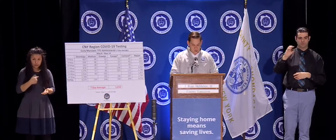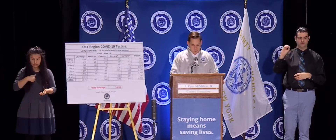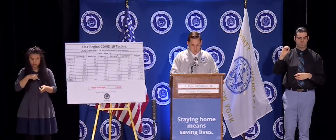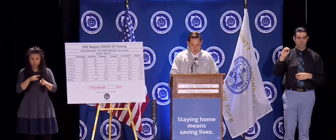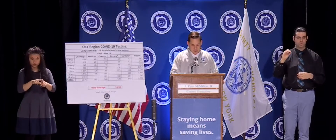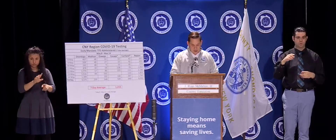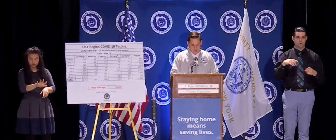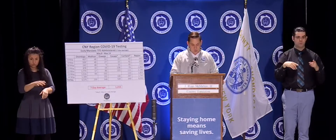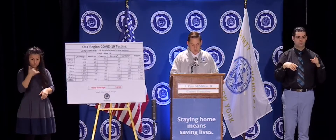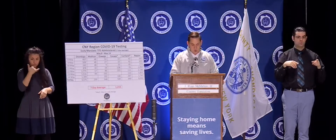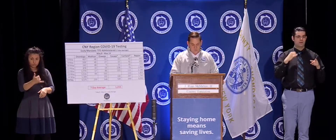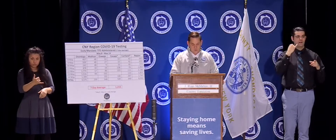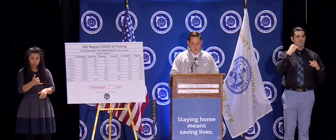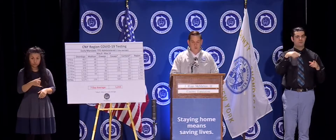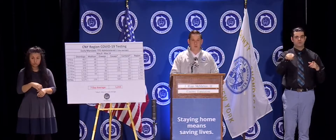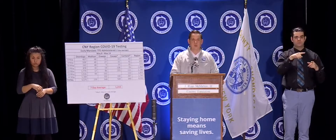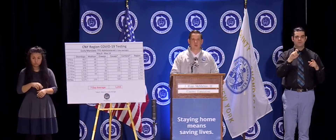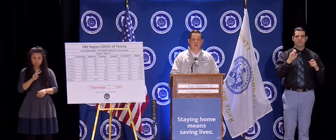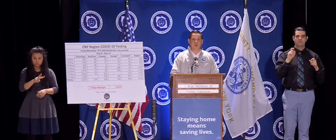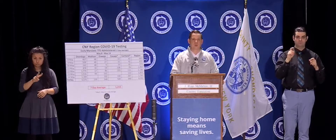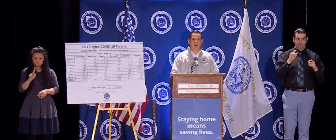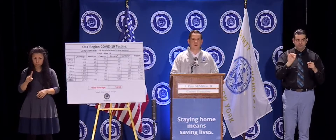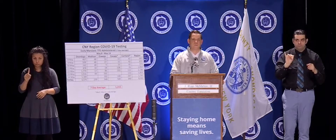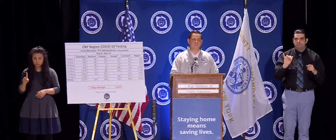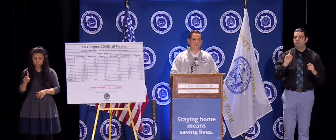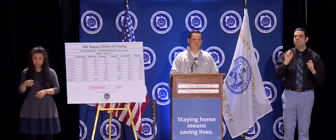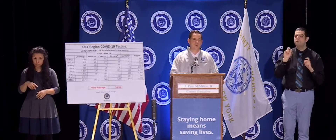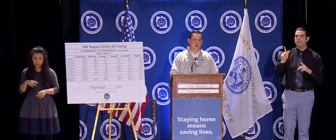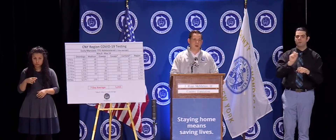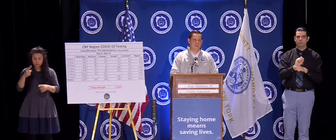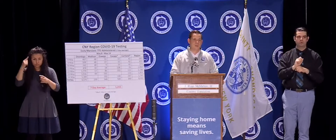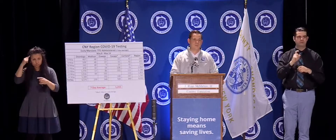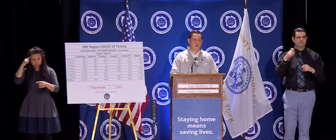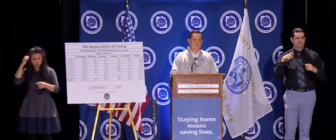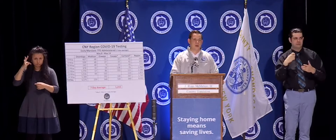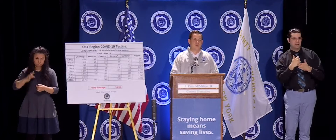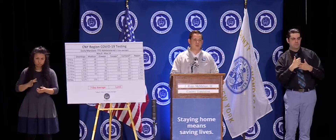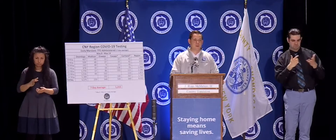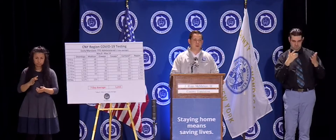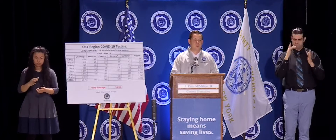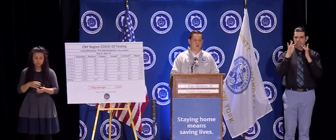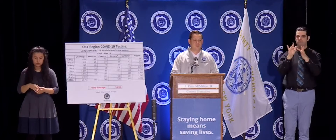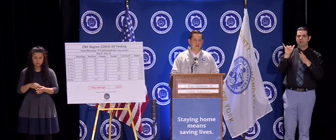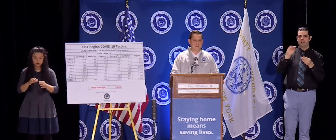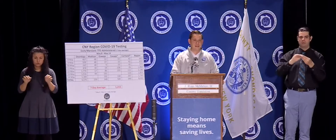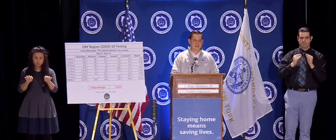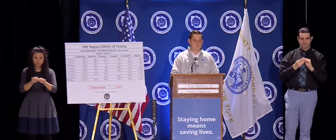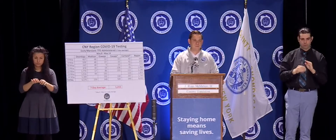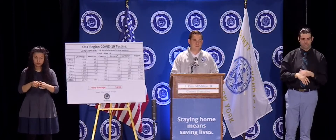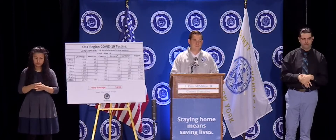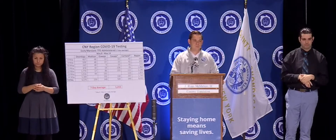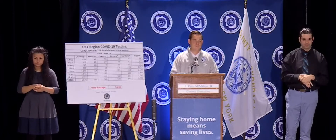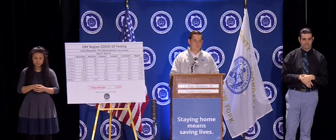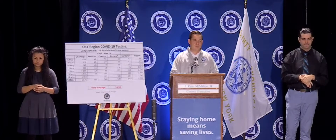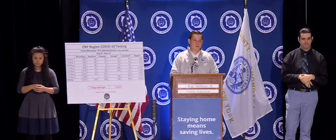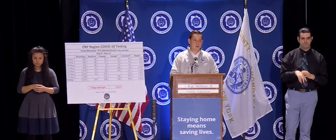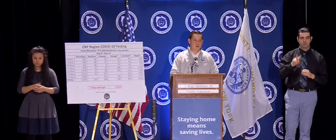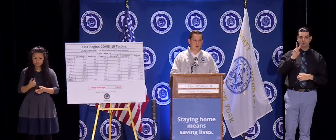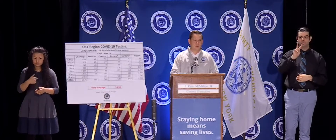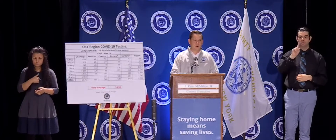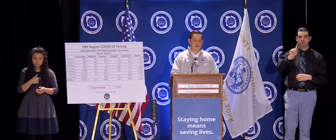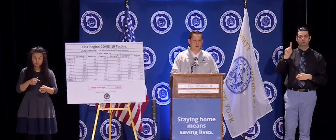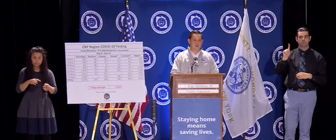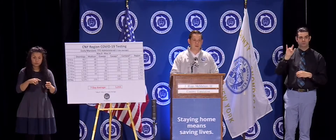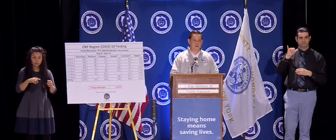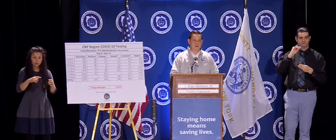Solutions. And again, 211 for social and emotional support. Public health is bigger than COVID-19. It's about